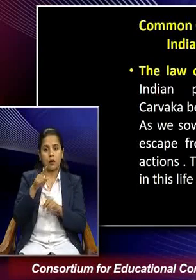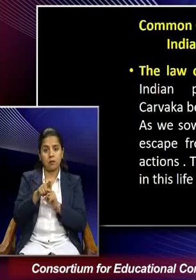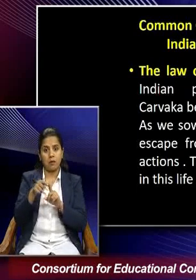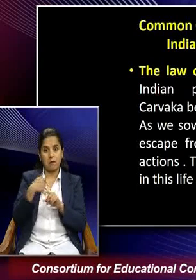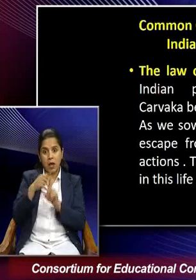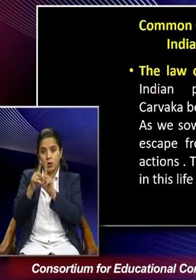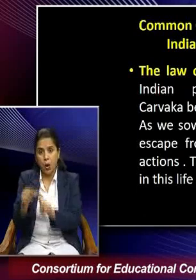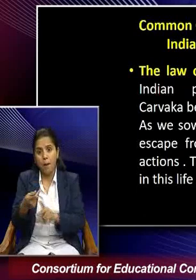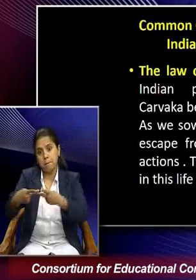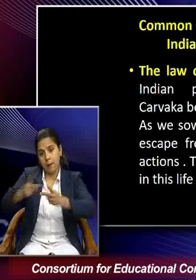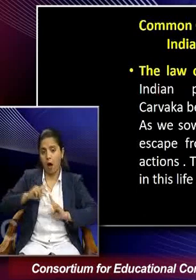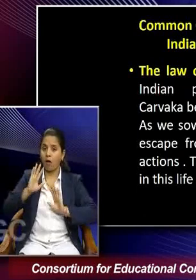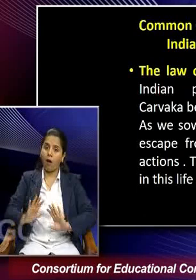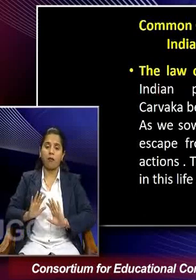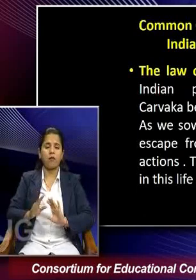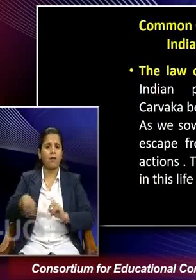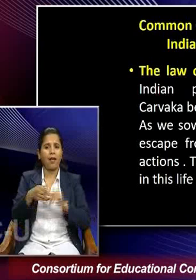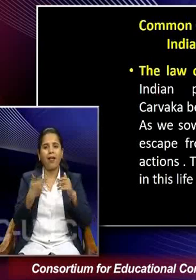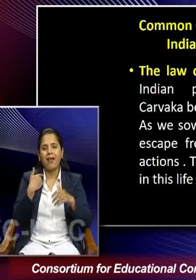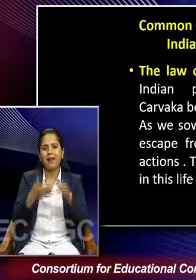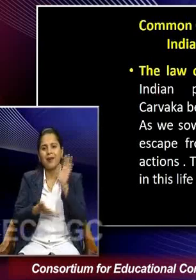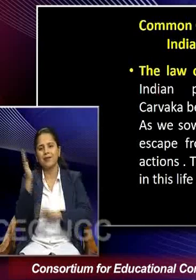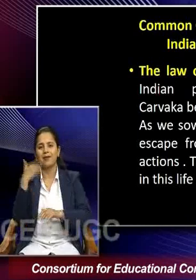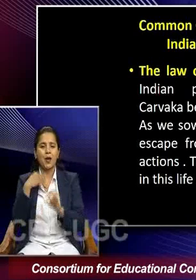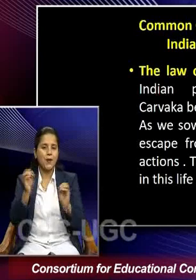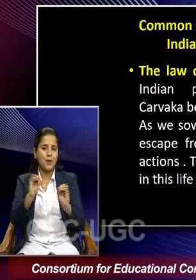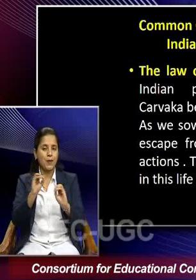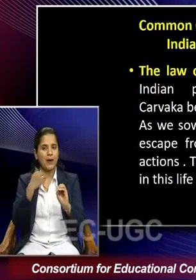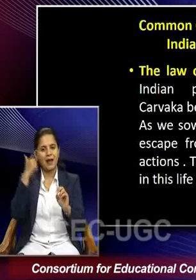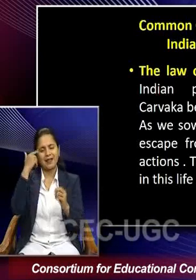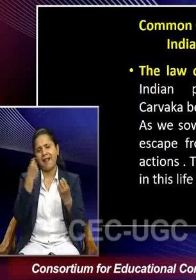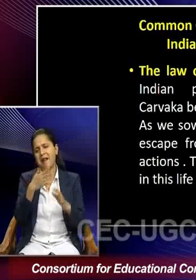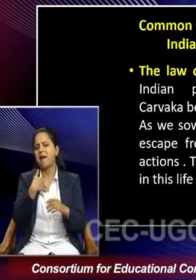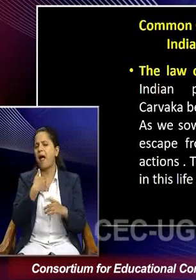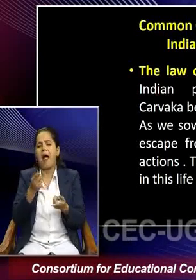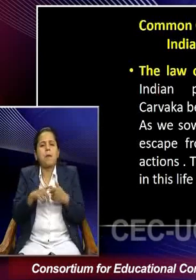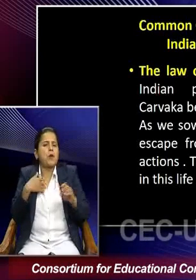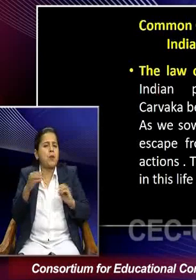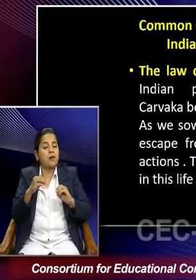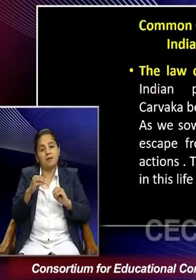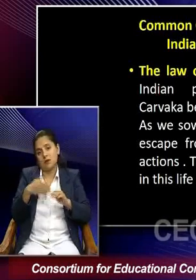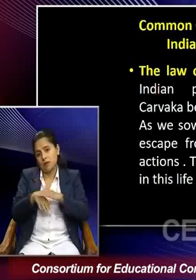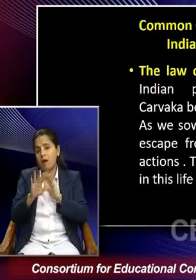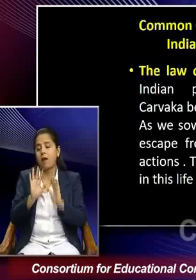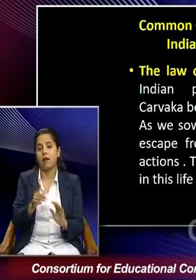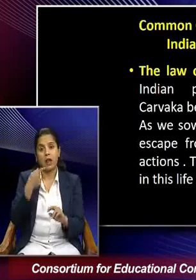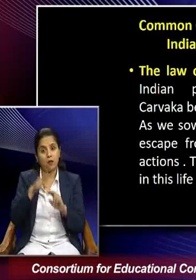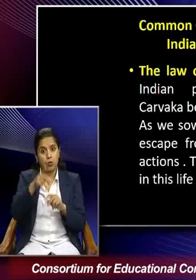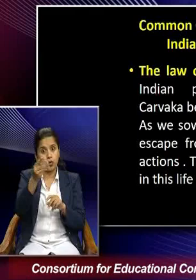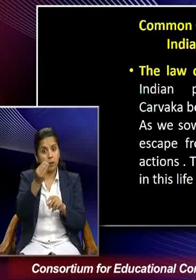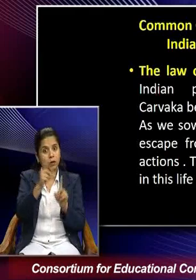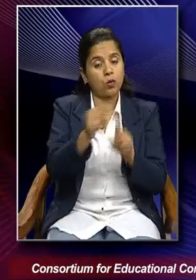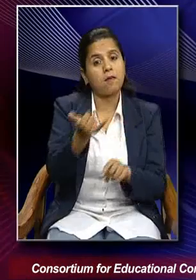reap. There is no escape from the consequences of our actions. Their fruits must be